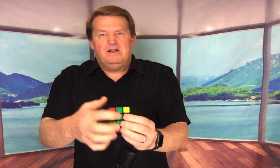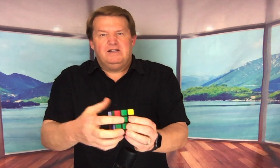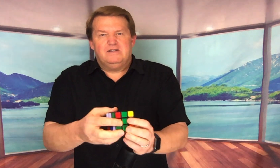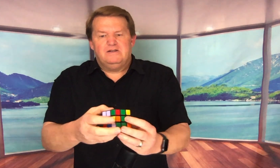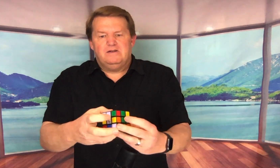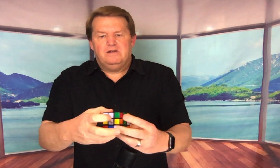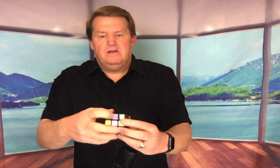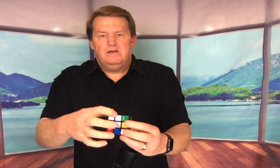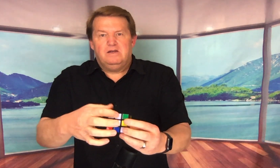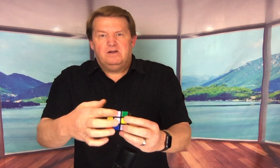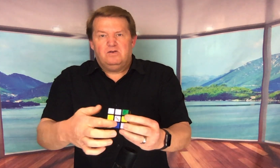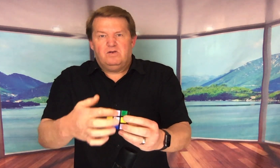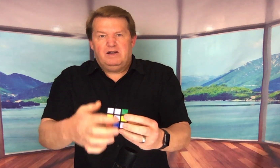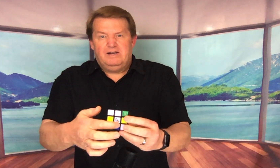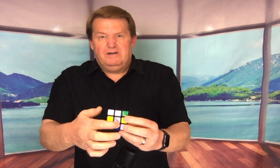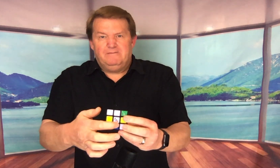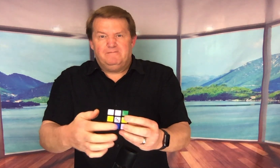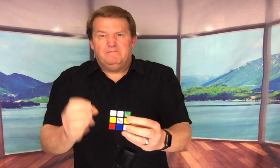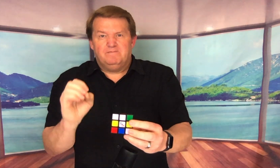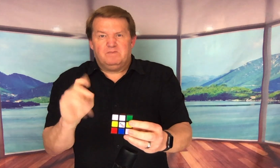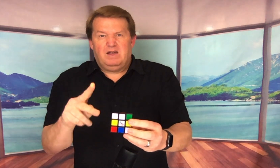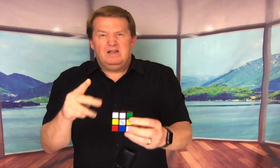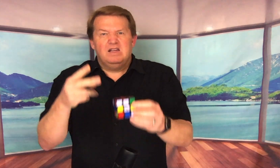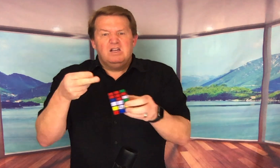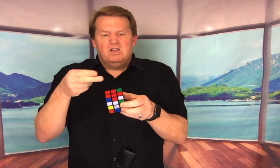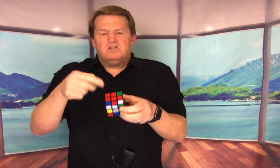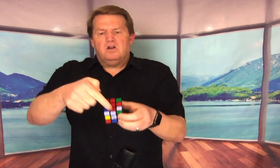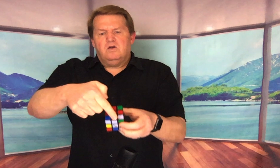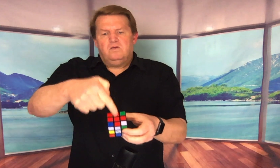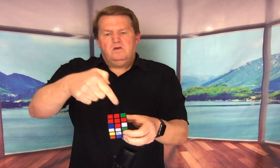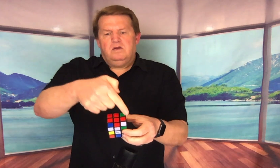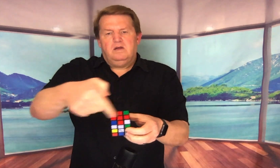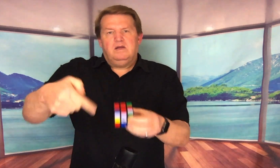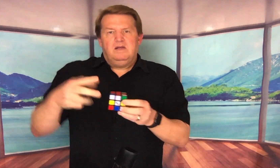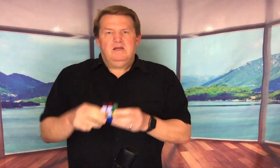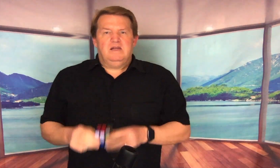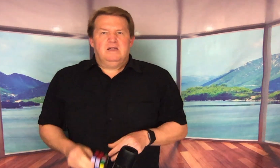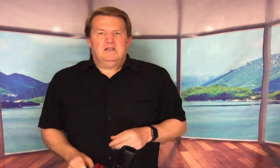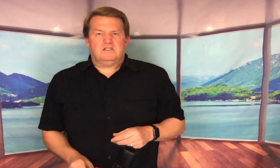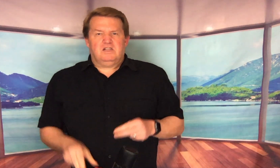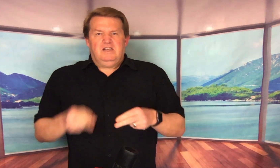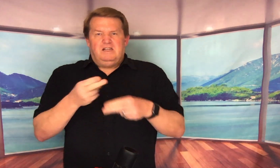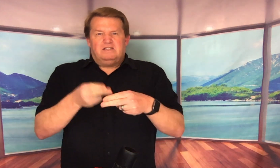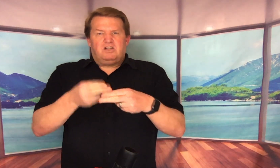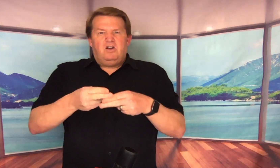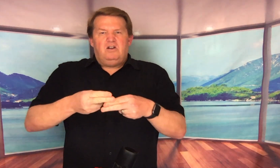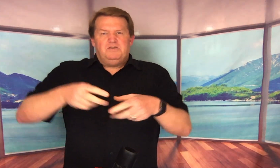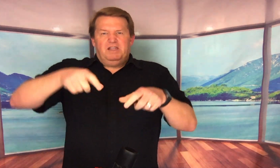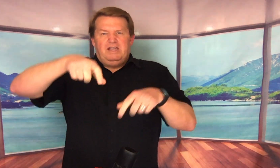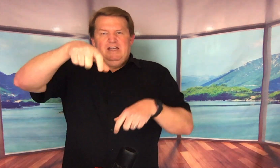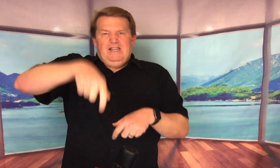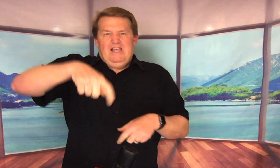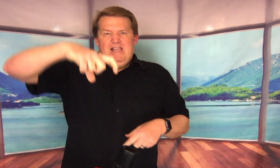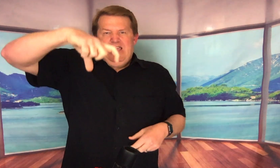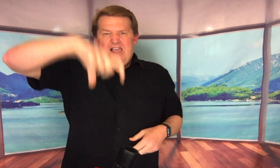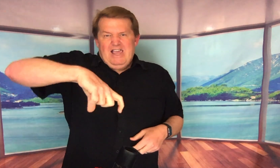here, right here. Okay, so it's called the